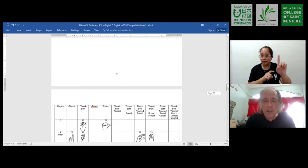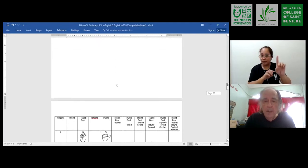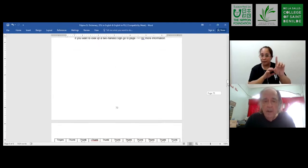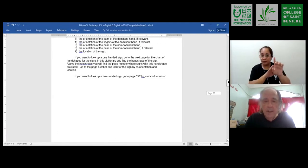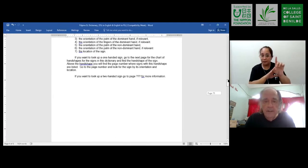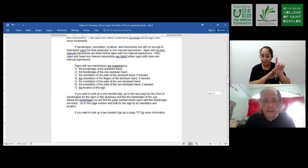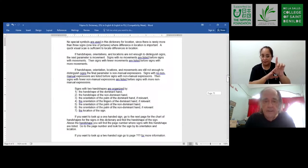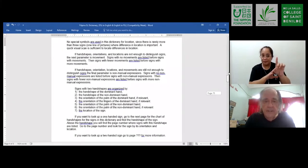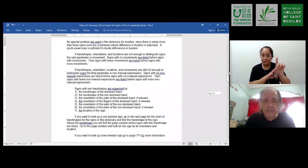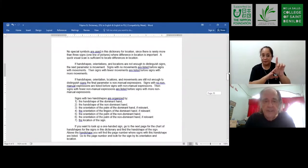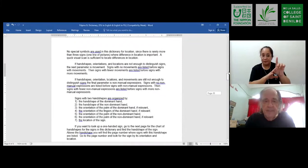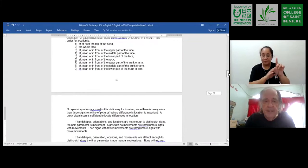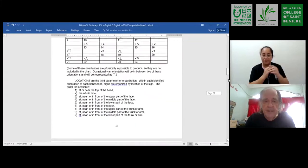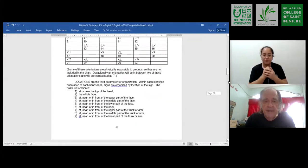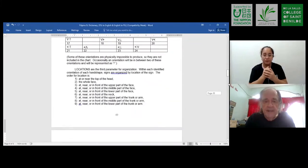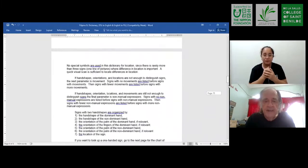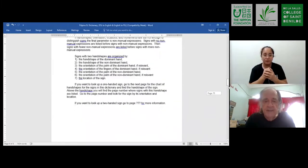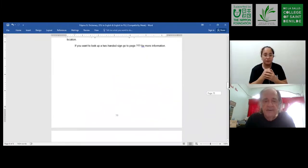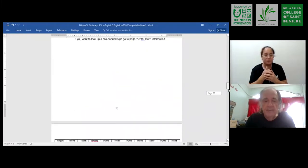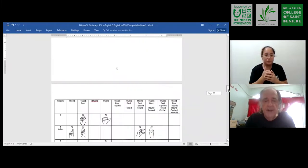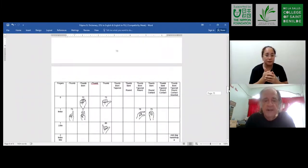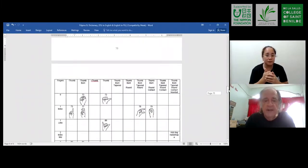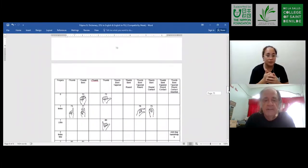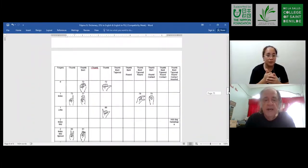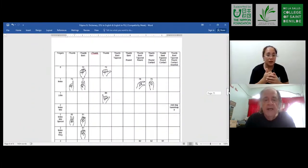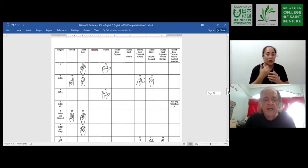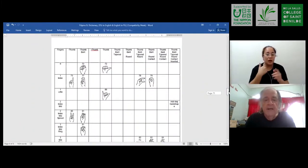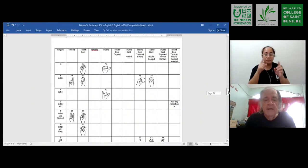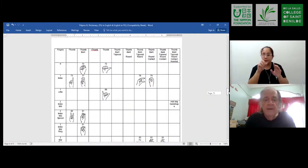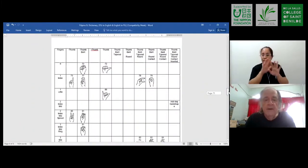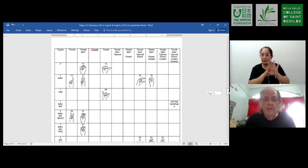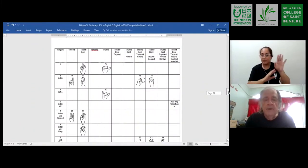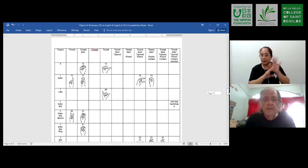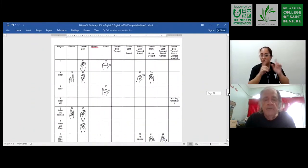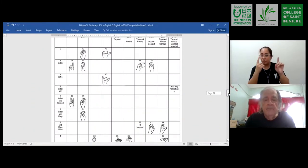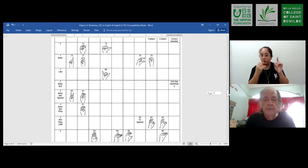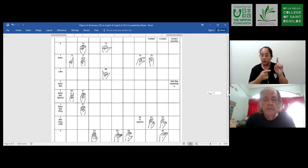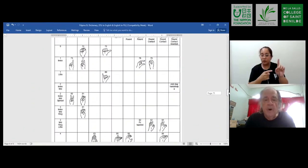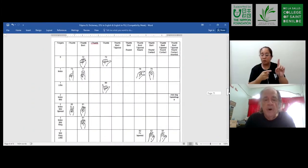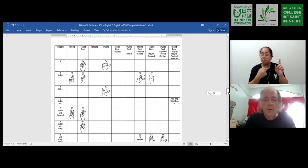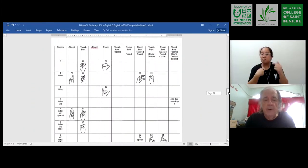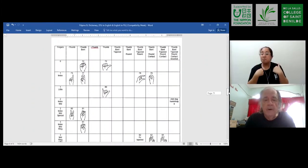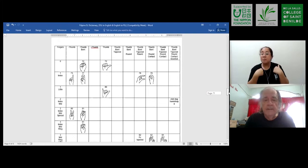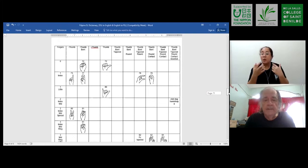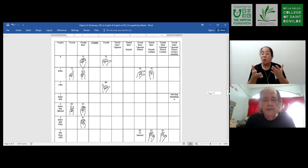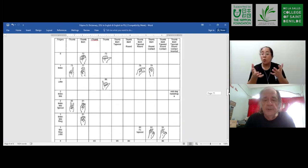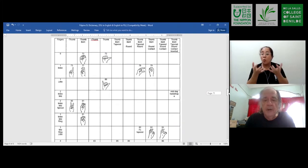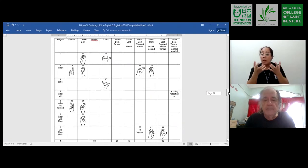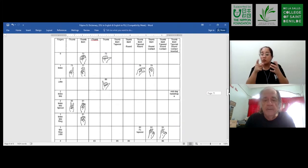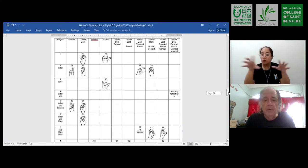I think there needs to be something else added here, but for right now, I want you to all work on a chart of the